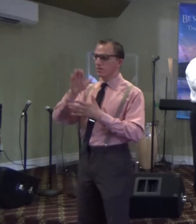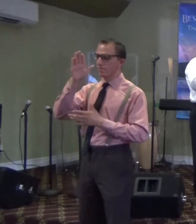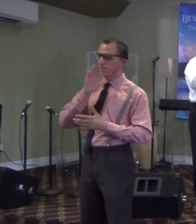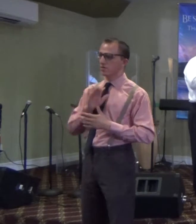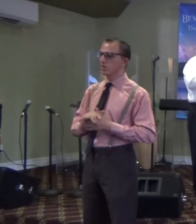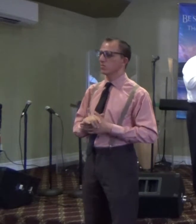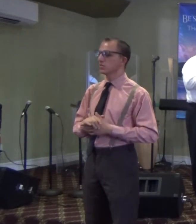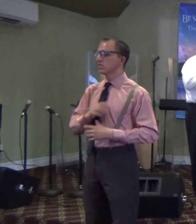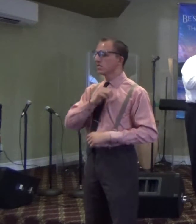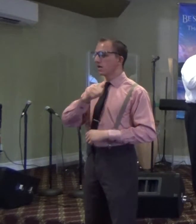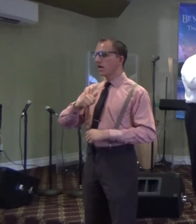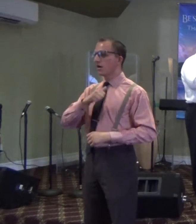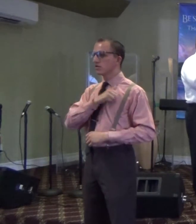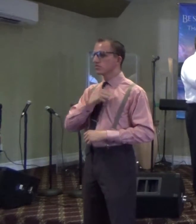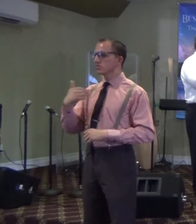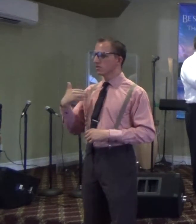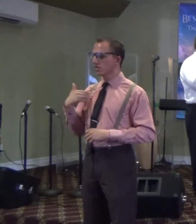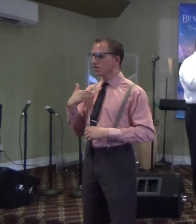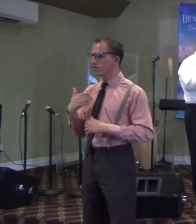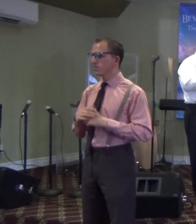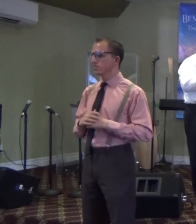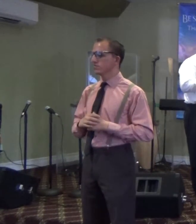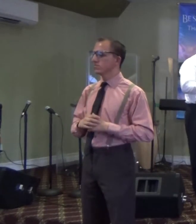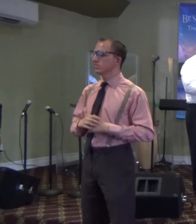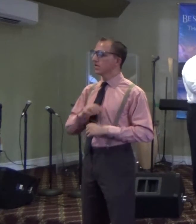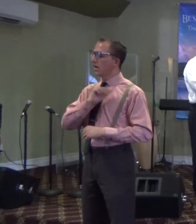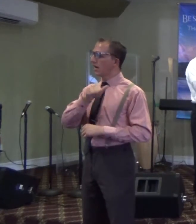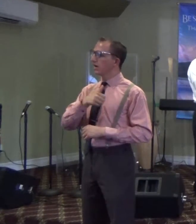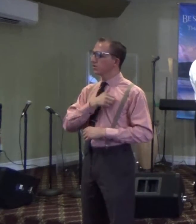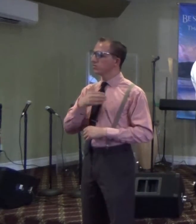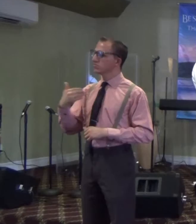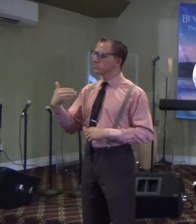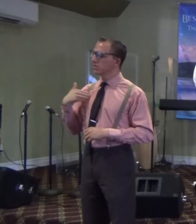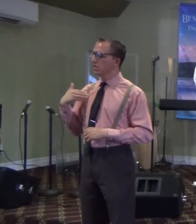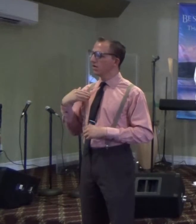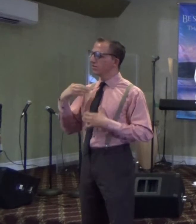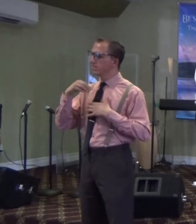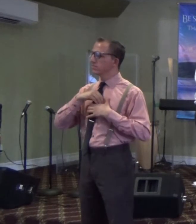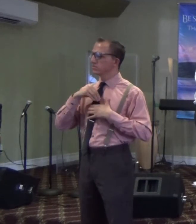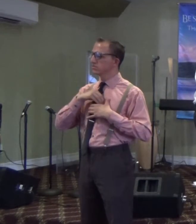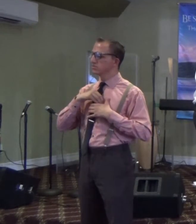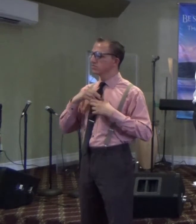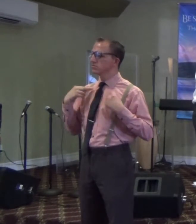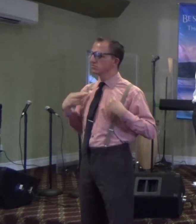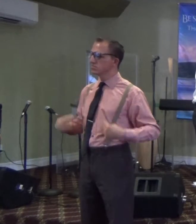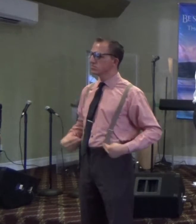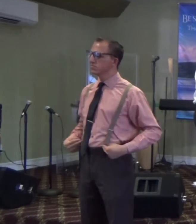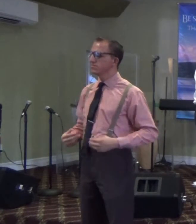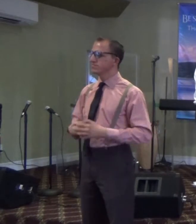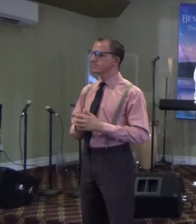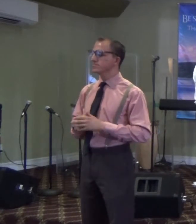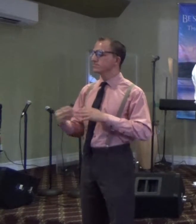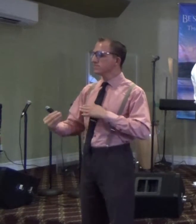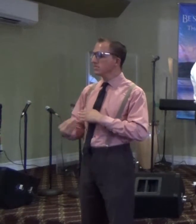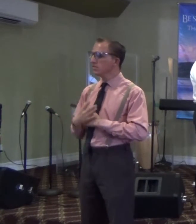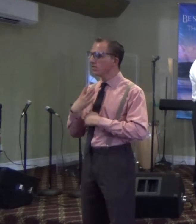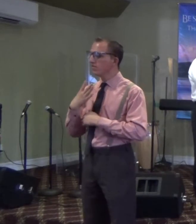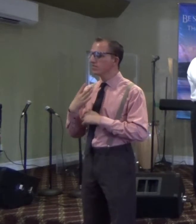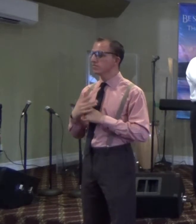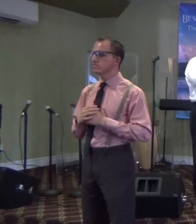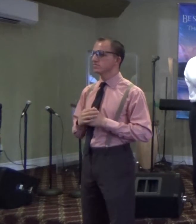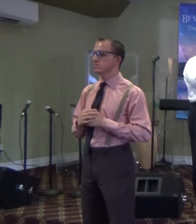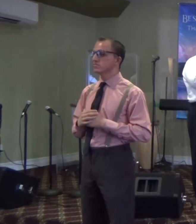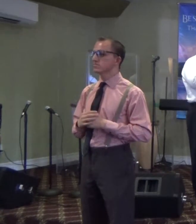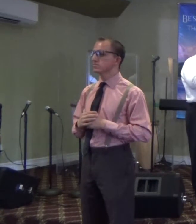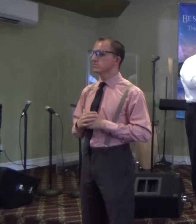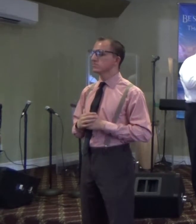him esa actitud of that que attitude debe de haber en that nosotros. should be in us, Esa actitud que influye that attitude that